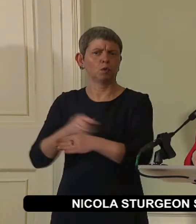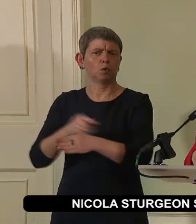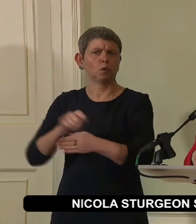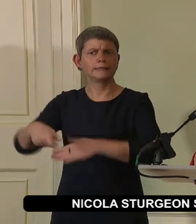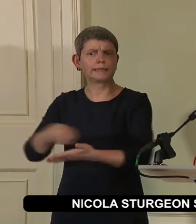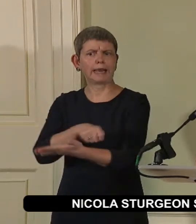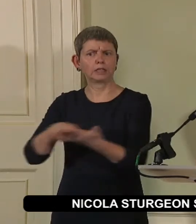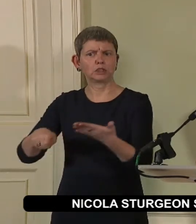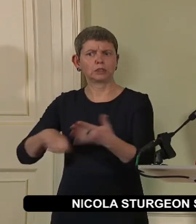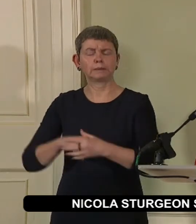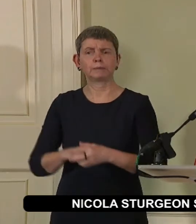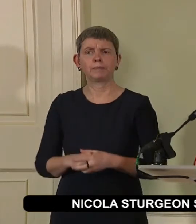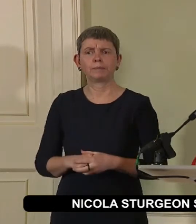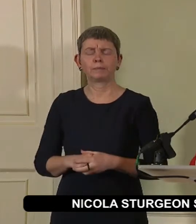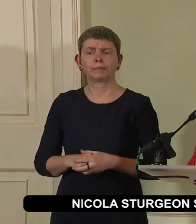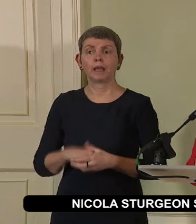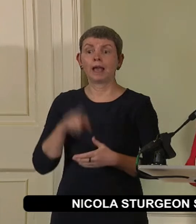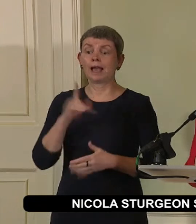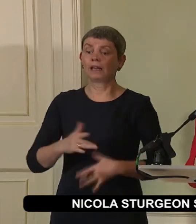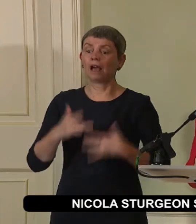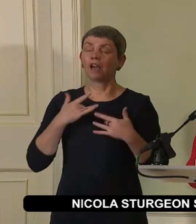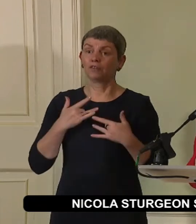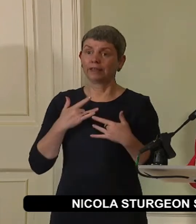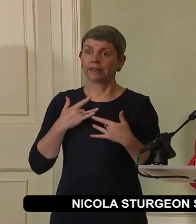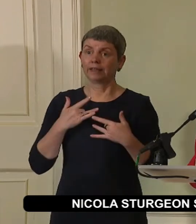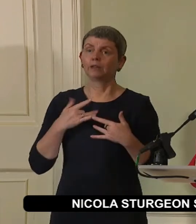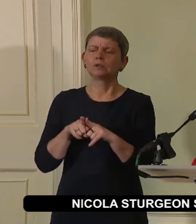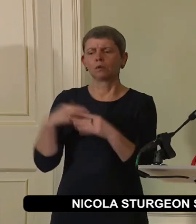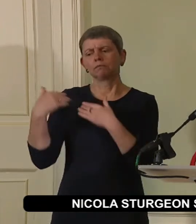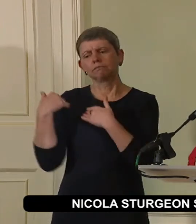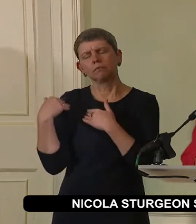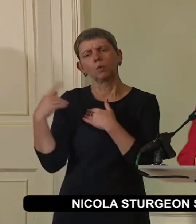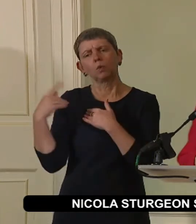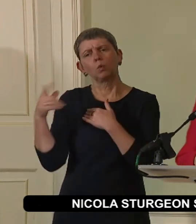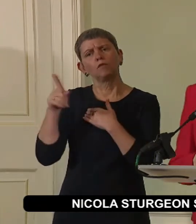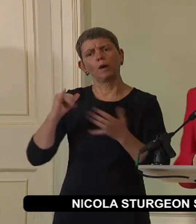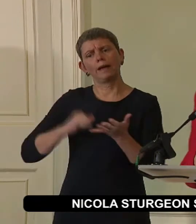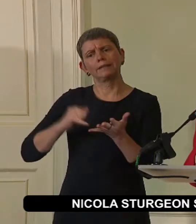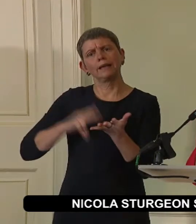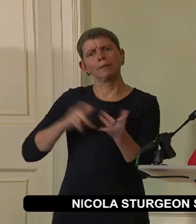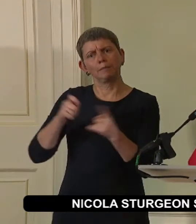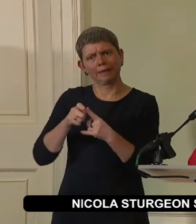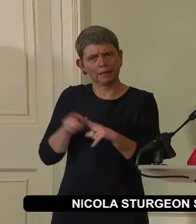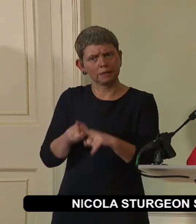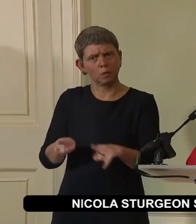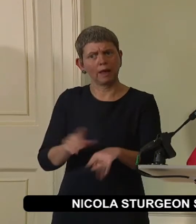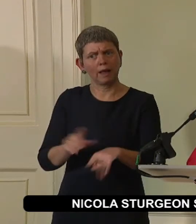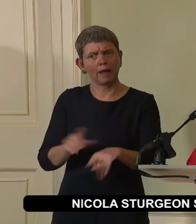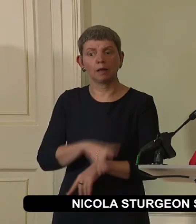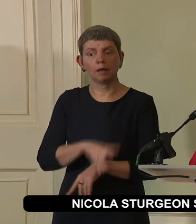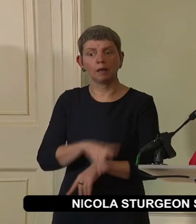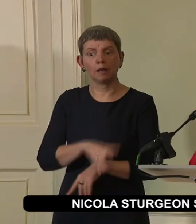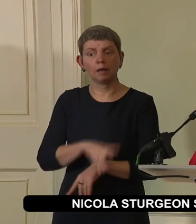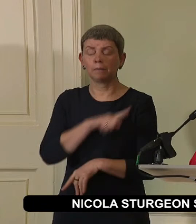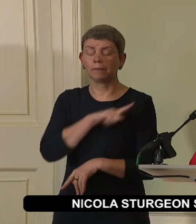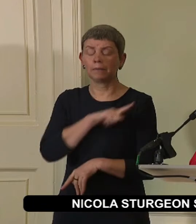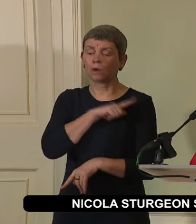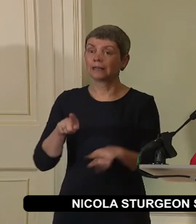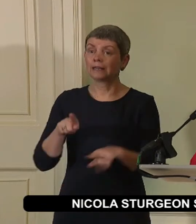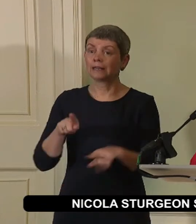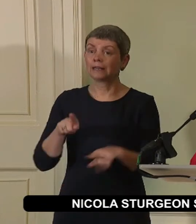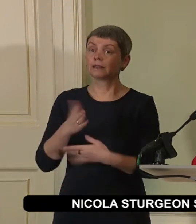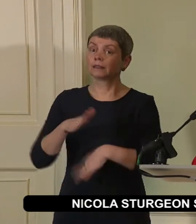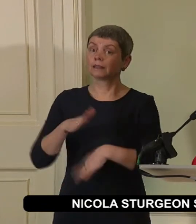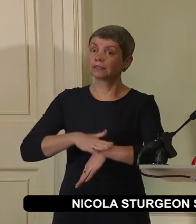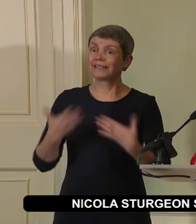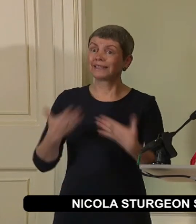very particular sense, I feel that duty to my party too. We are at a critical moment. The